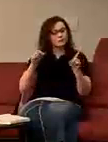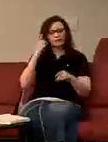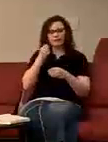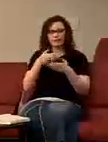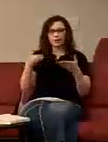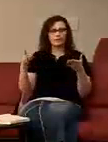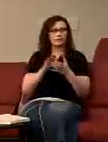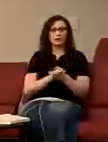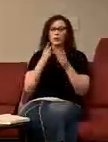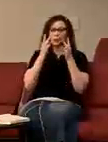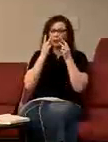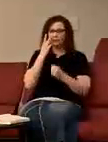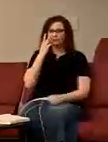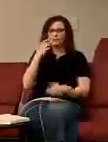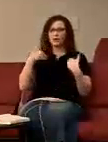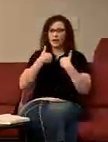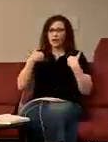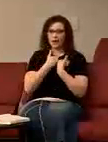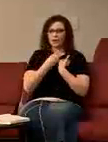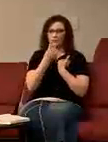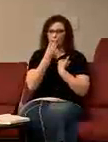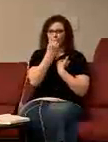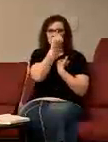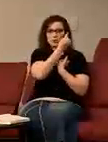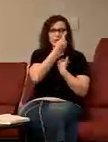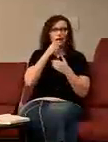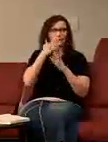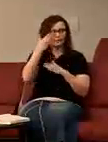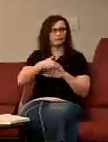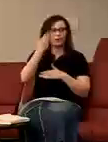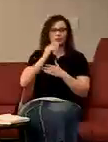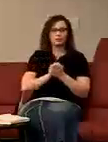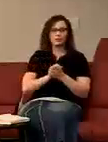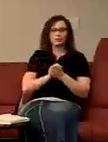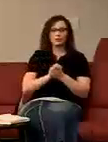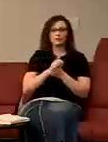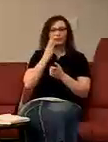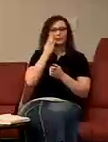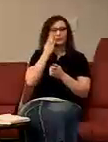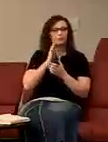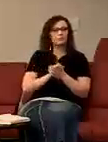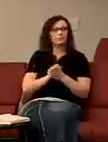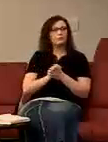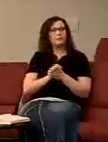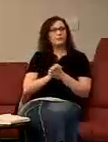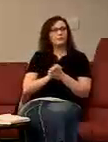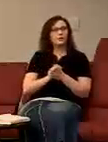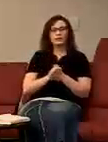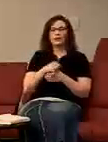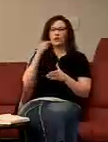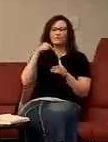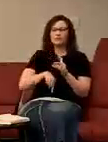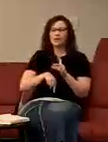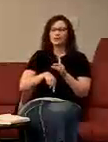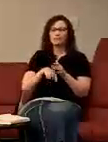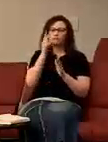lot of animals with two eyes in the front, now think if your eye was off a little bit, you wouldn't have depth perception or anything. You know,